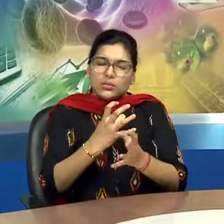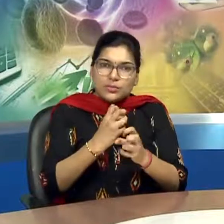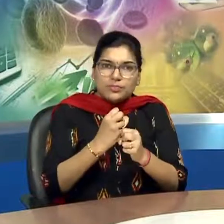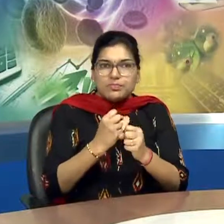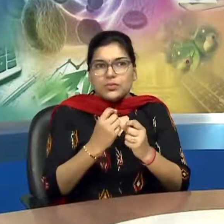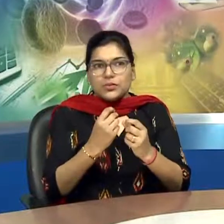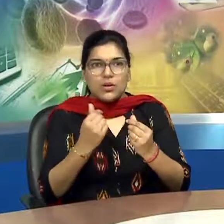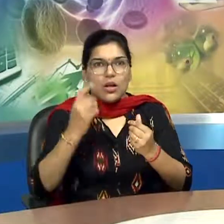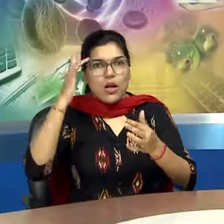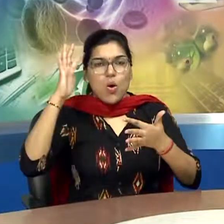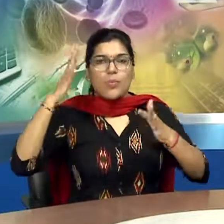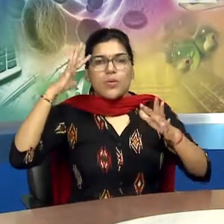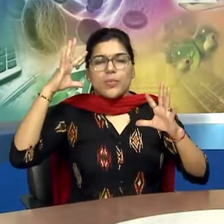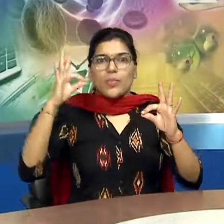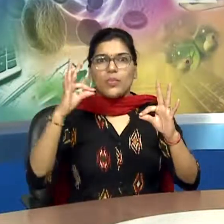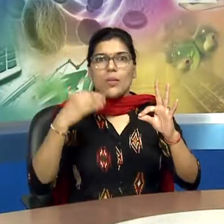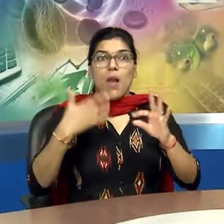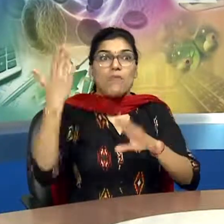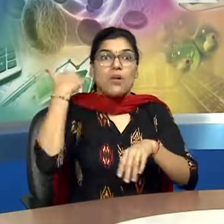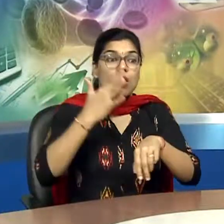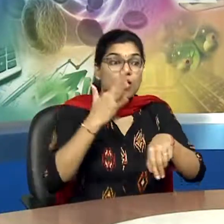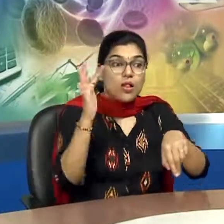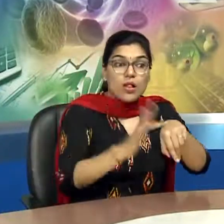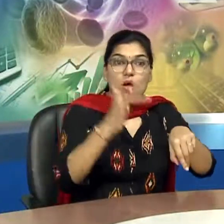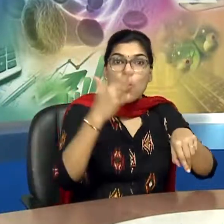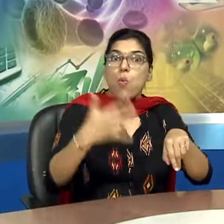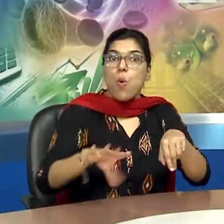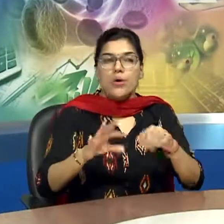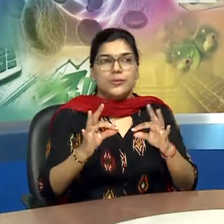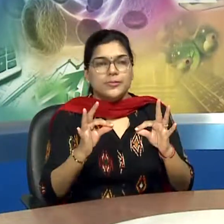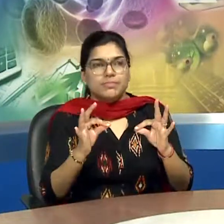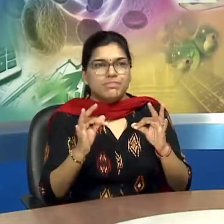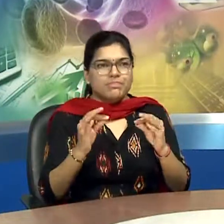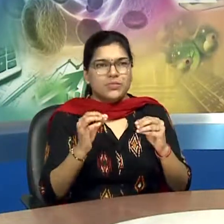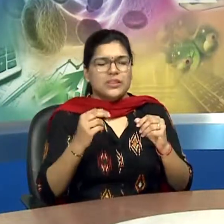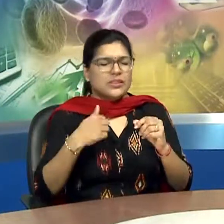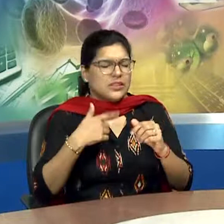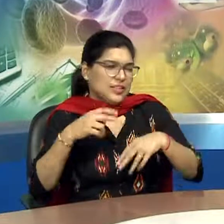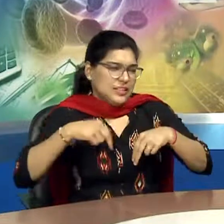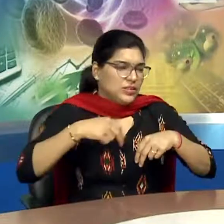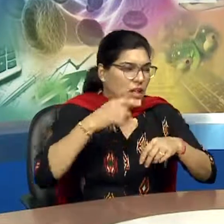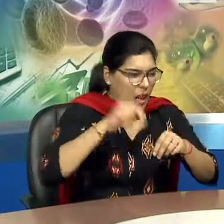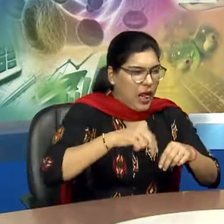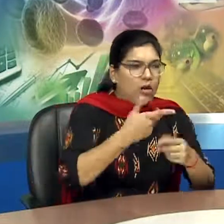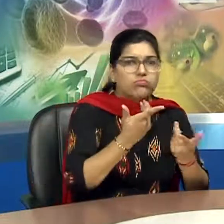properly, then the person can say that his or her mind is blocked.